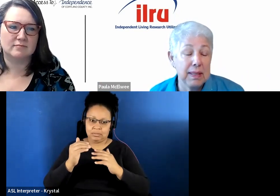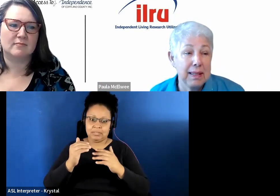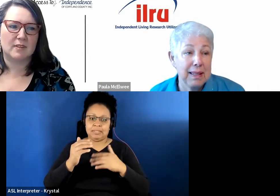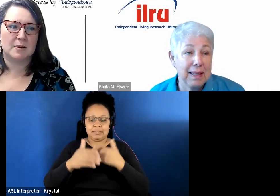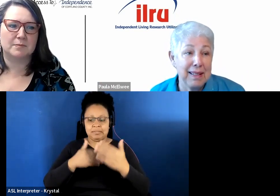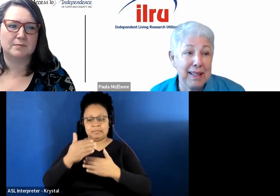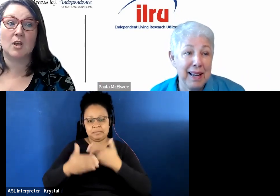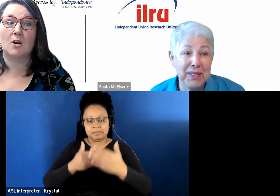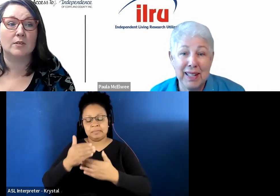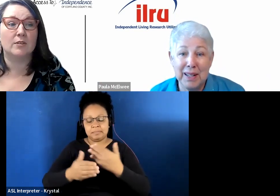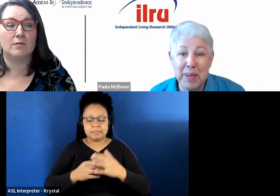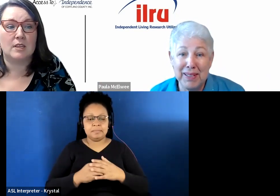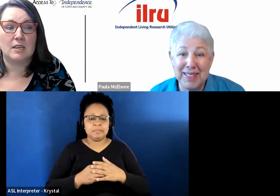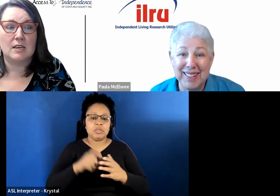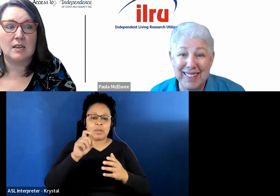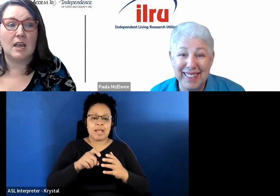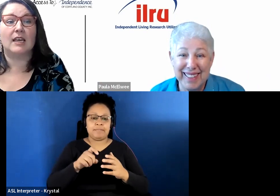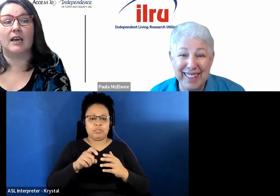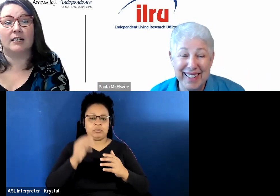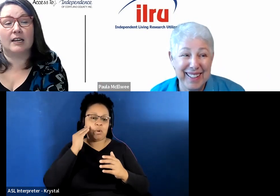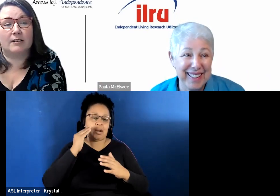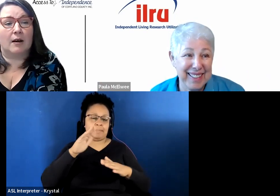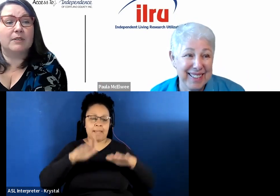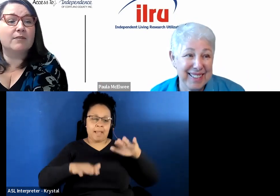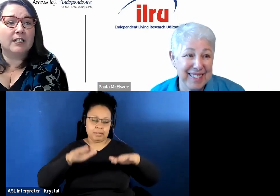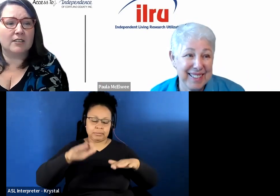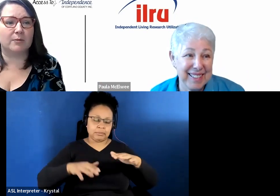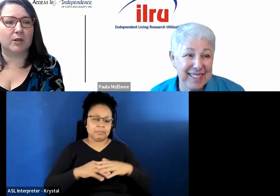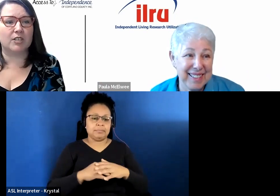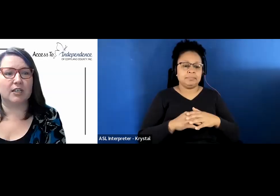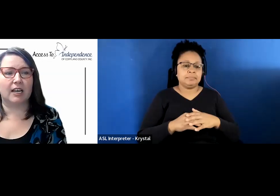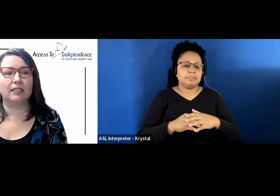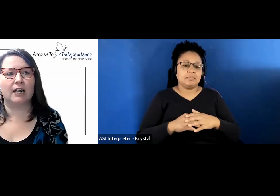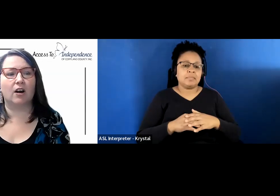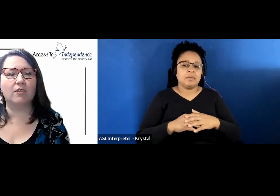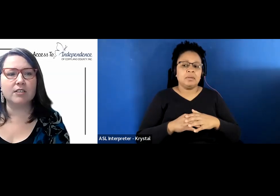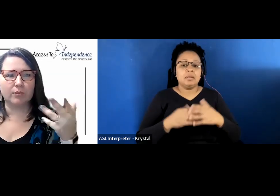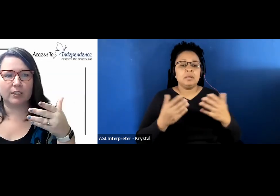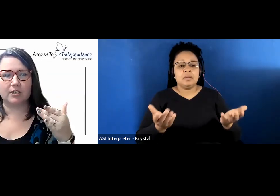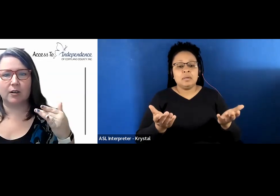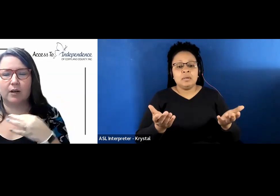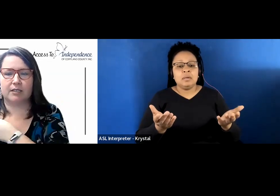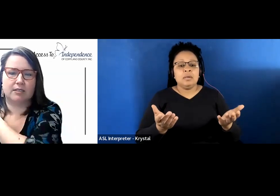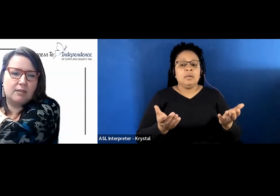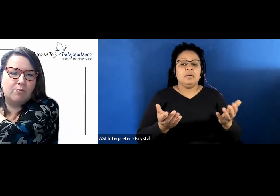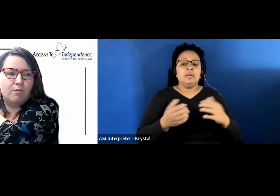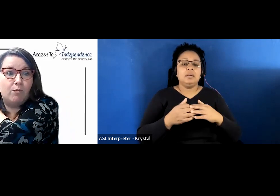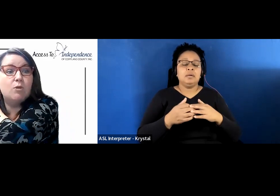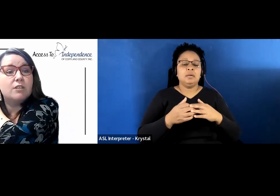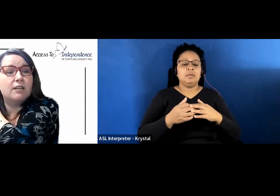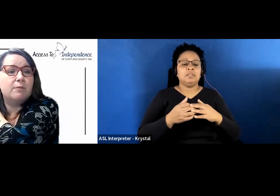So Yeah. you have to kind of balance it. yeah, definitely awesome question. And all the stuff we're going to talk about